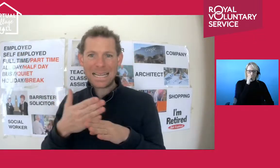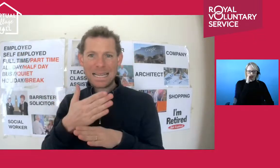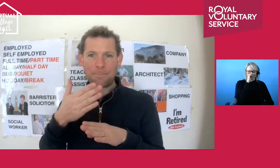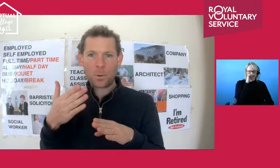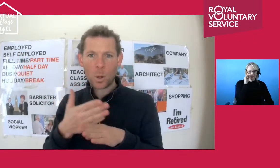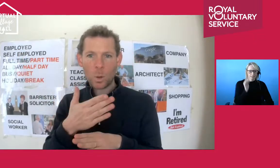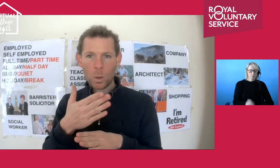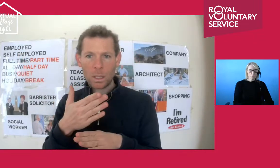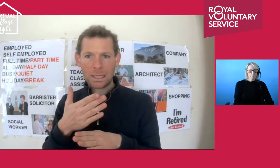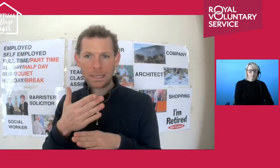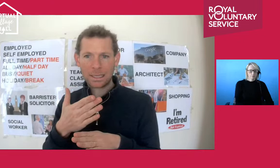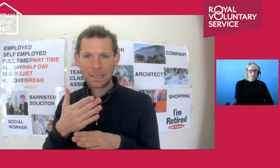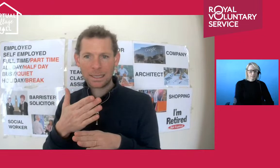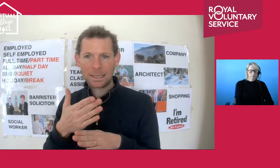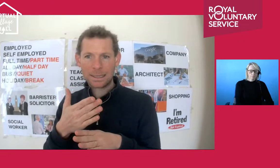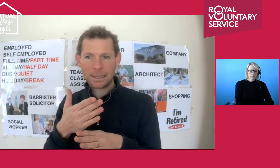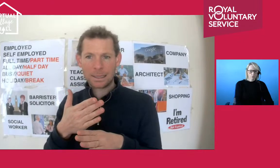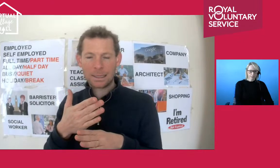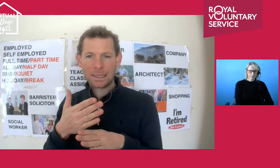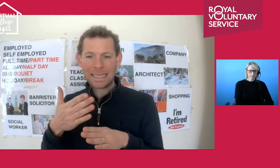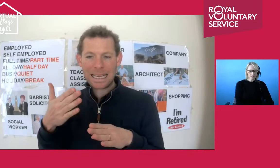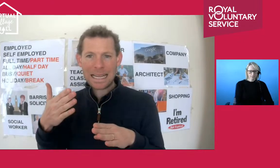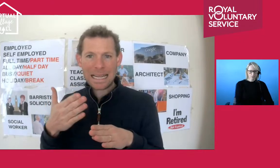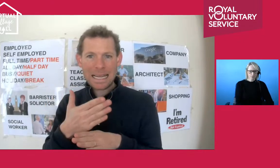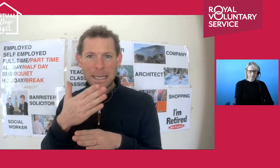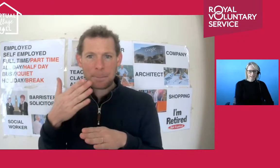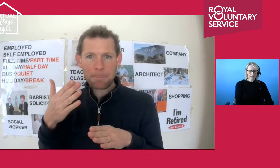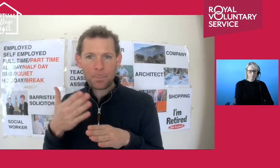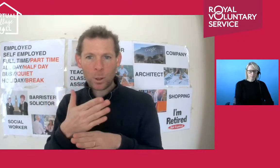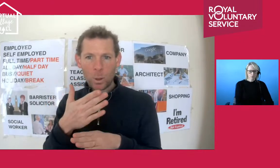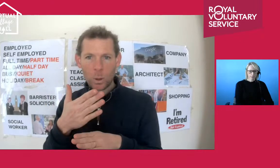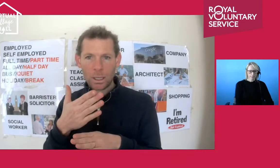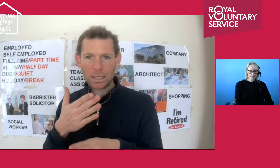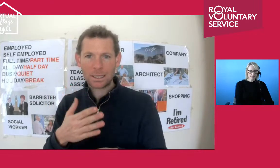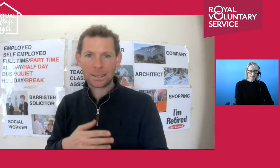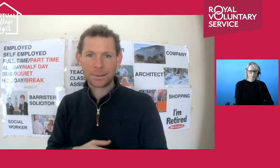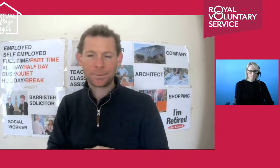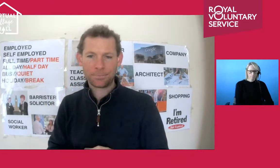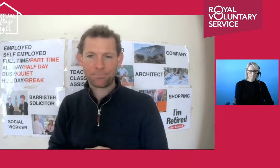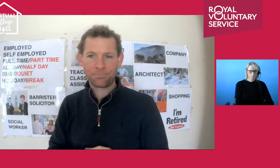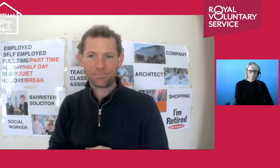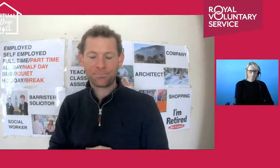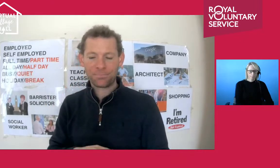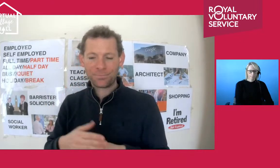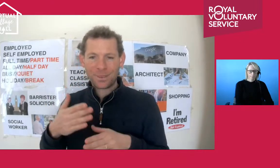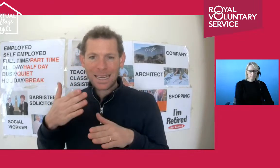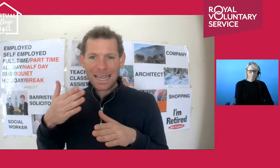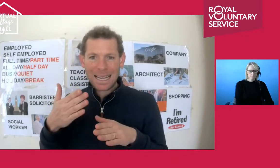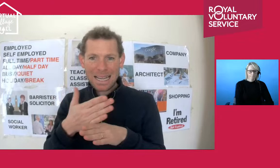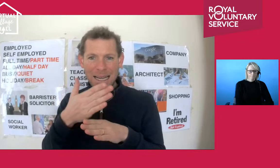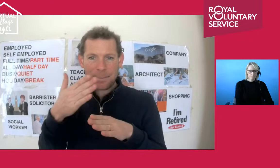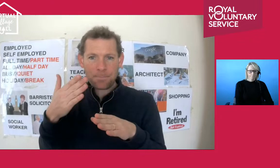So you can see this word above is employed. So that's how we sign employed.